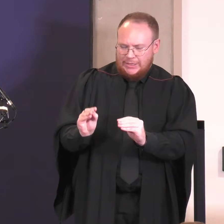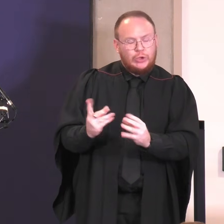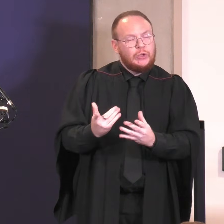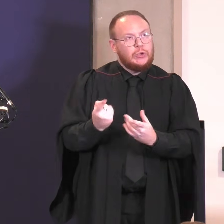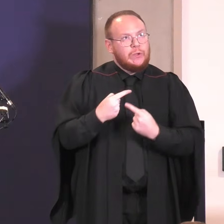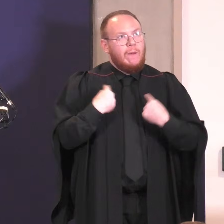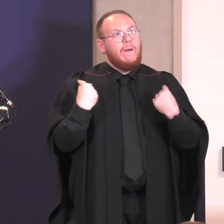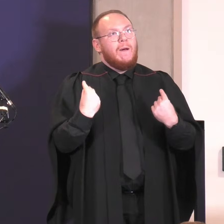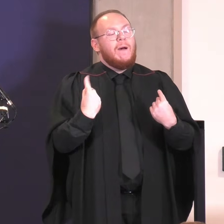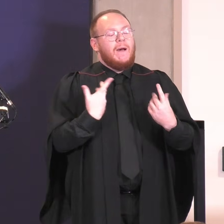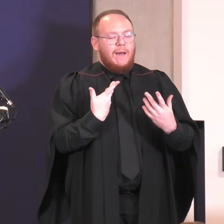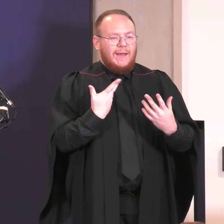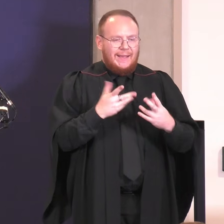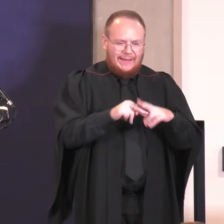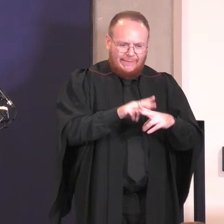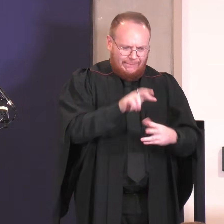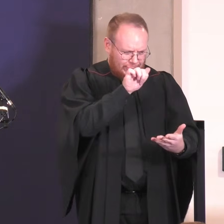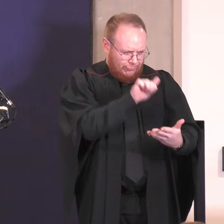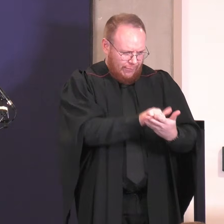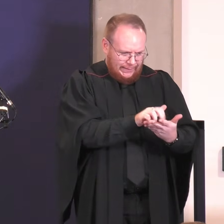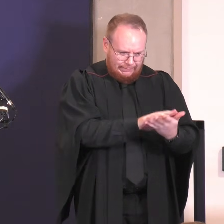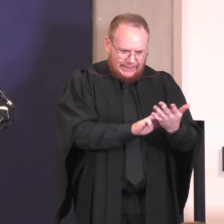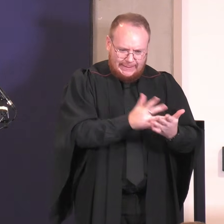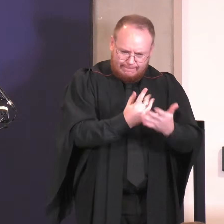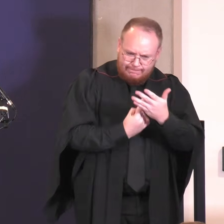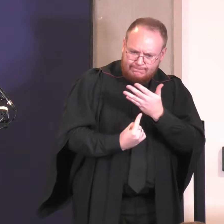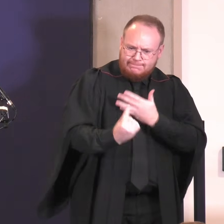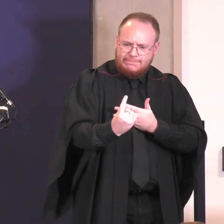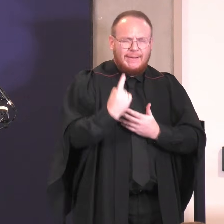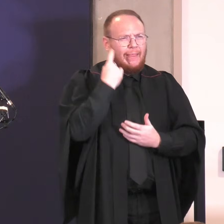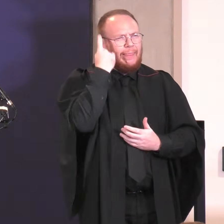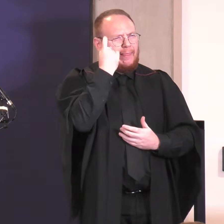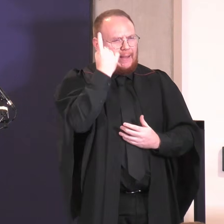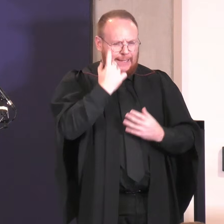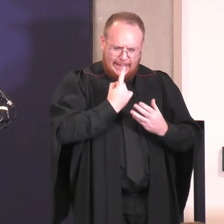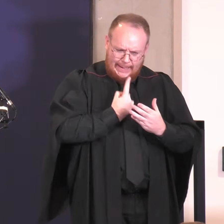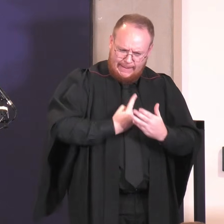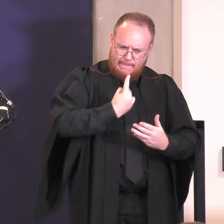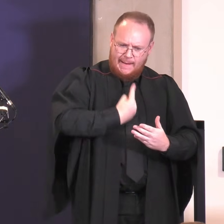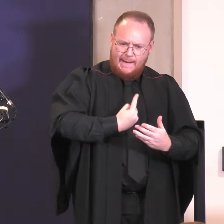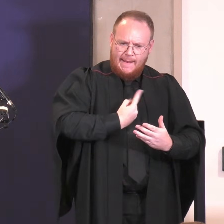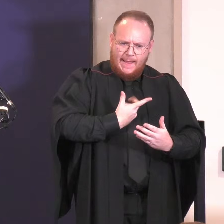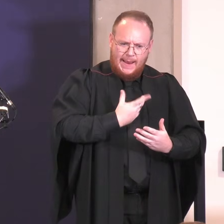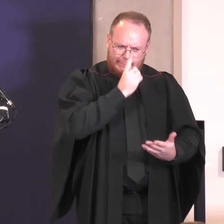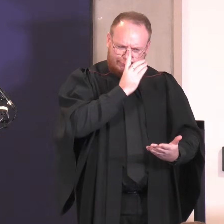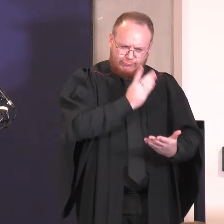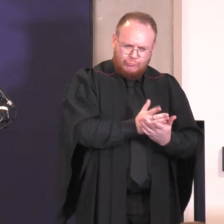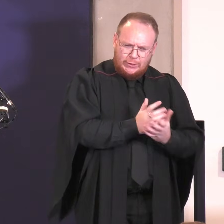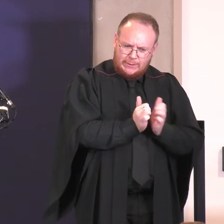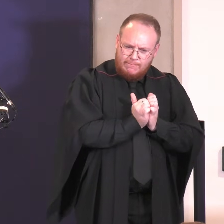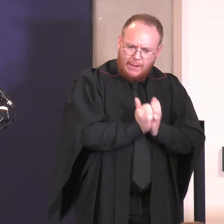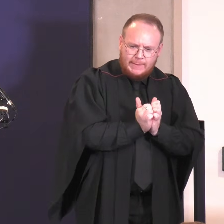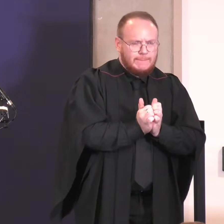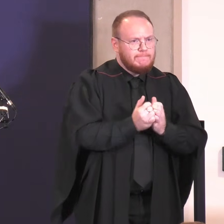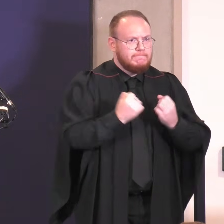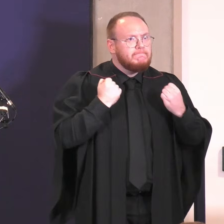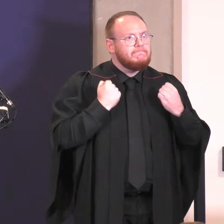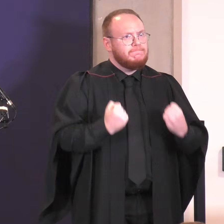means standing alone, thinking independently, and holding firm to your principles, even when it would be easier not to do